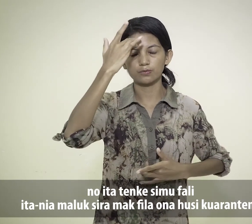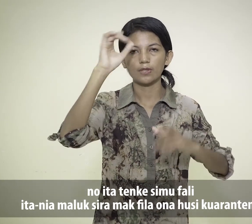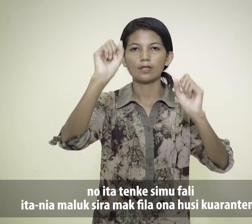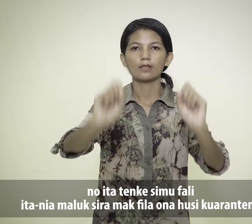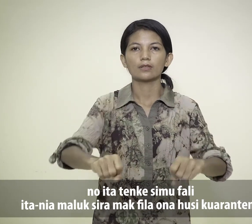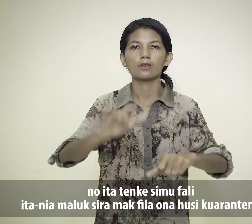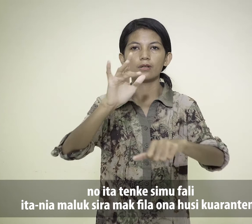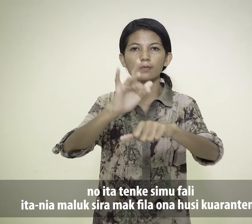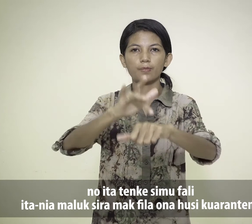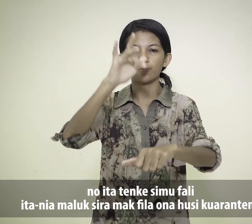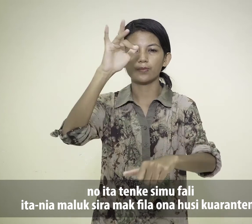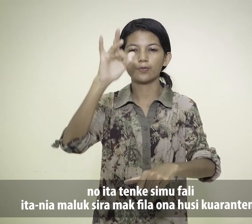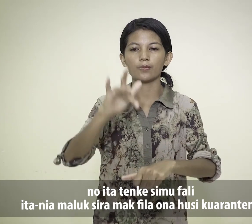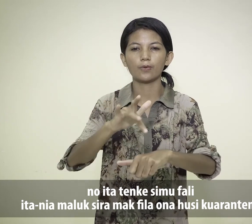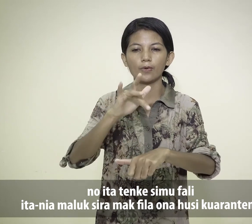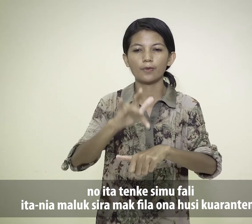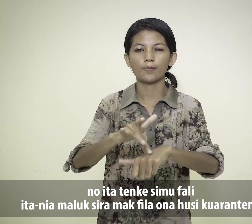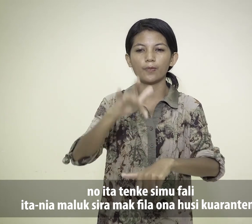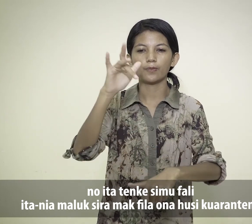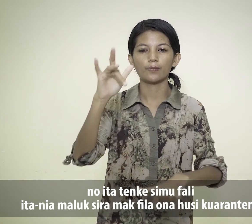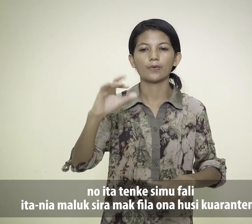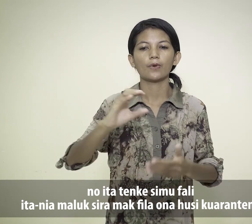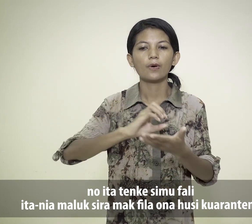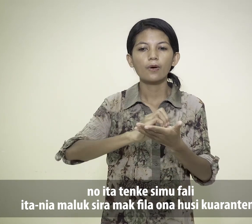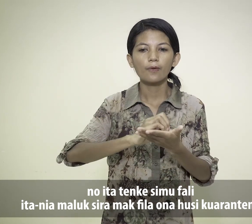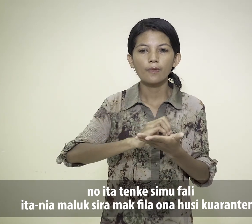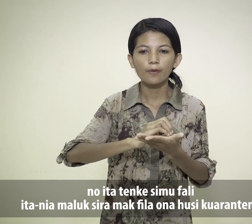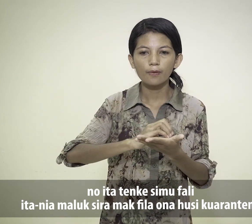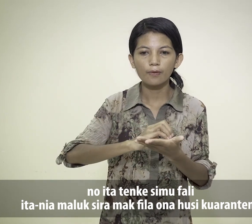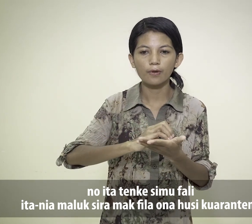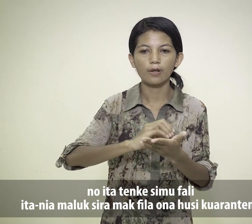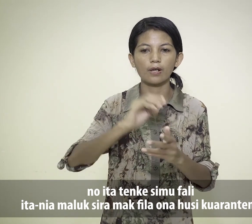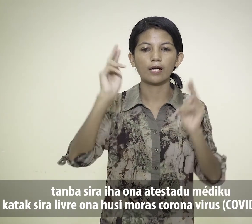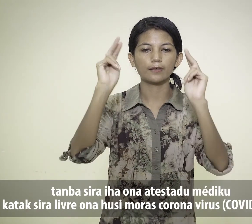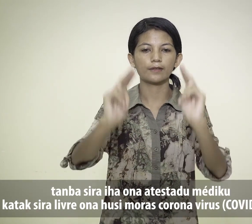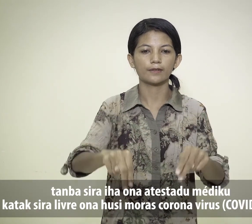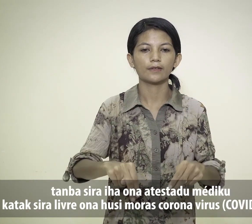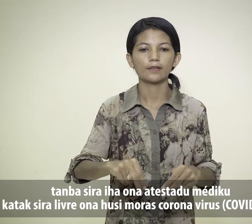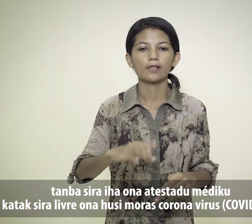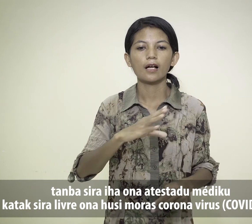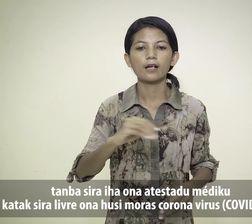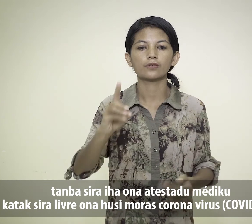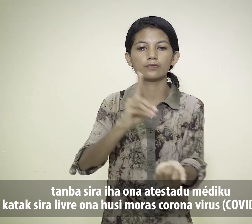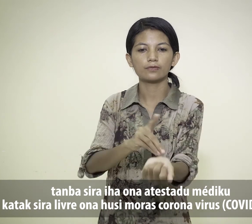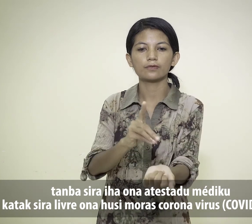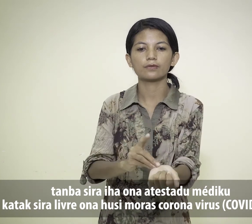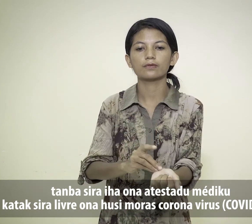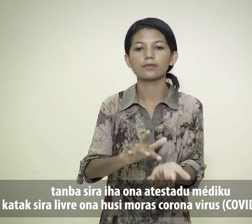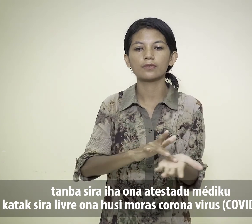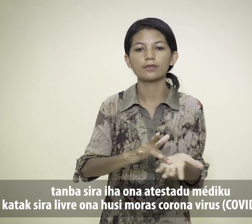ita tenkisimu fali itene maluk sira magfila ona husi quarantena, tamba sira iha ona atestado mediku katak